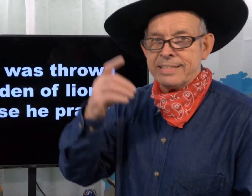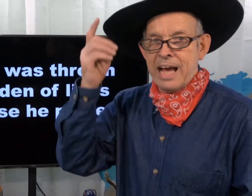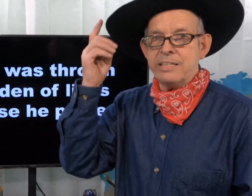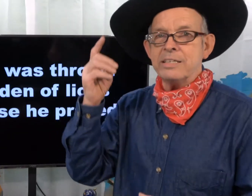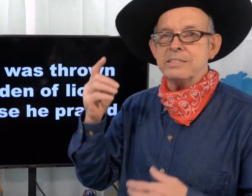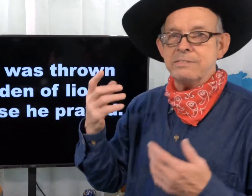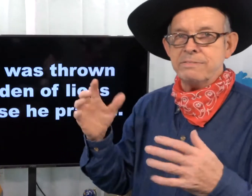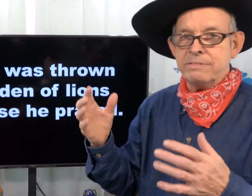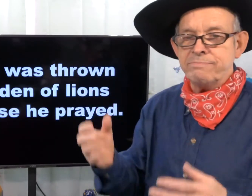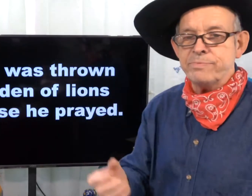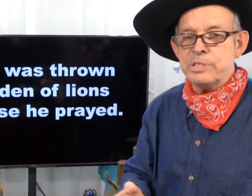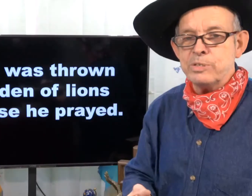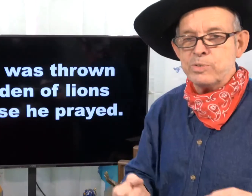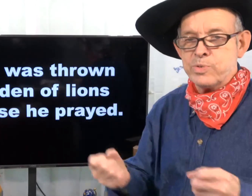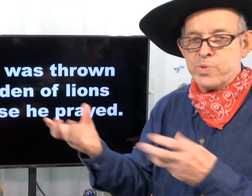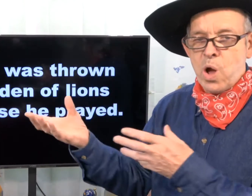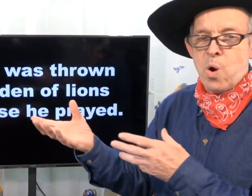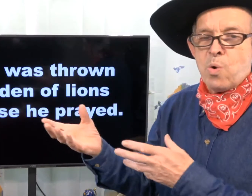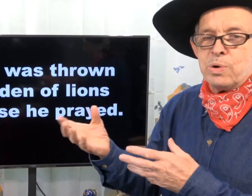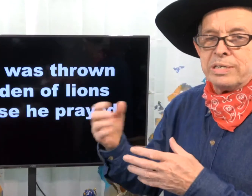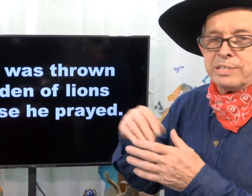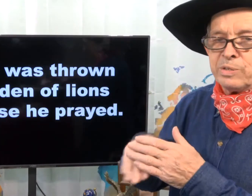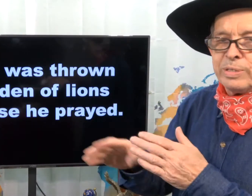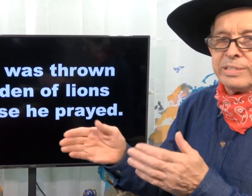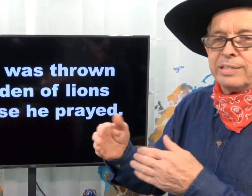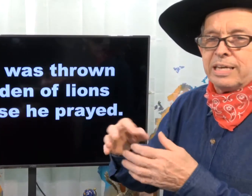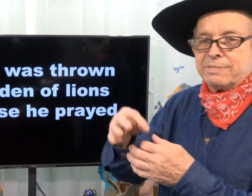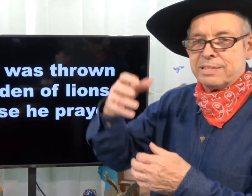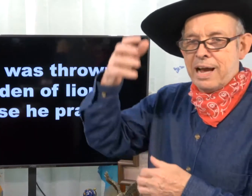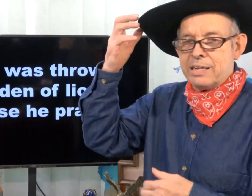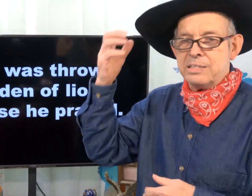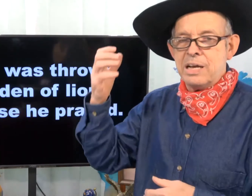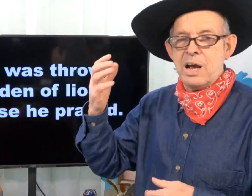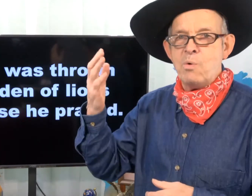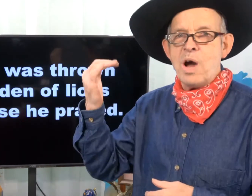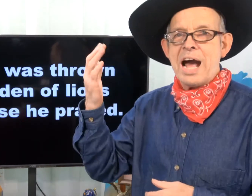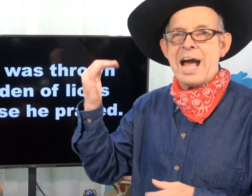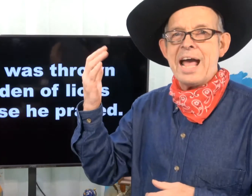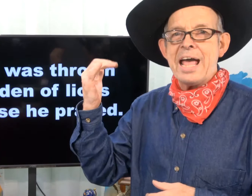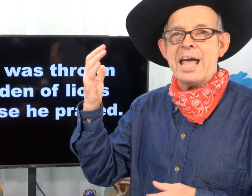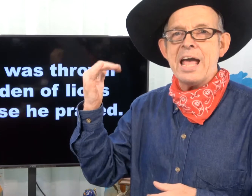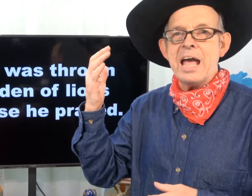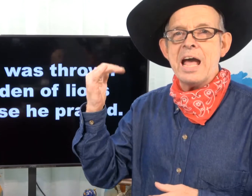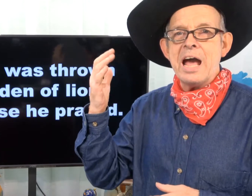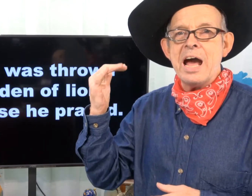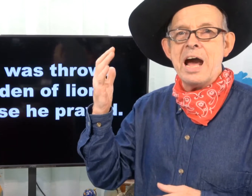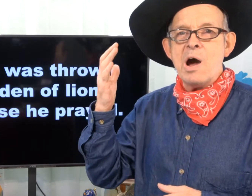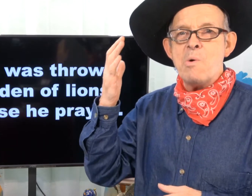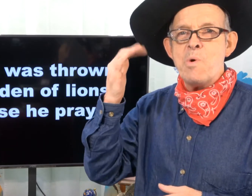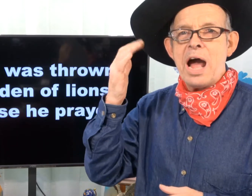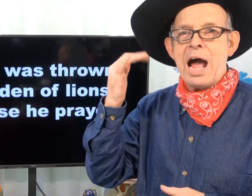Dana, we throw into death of dying. Why?